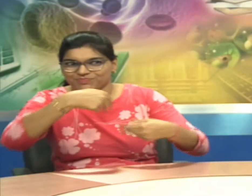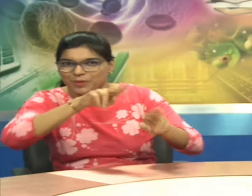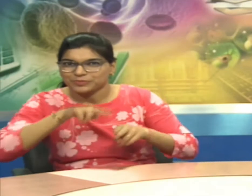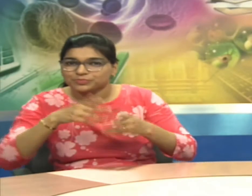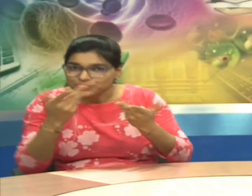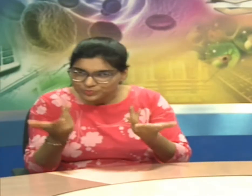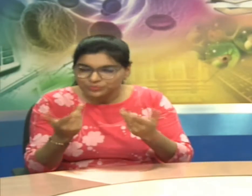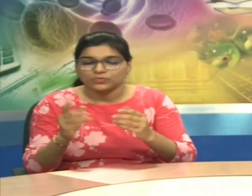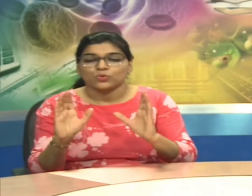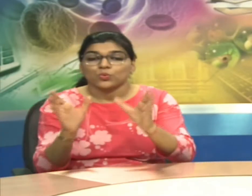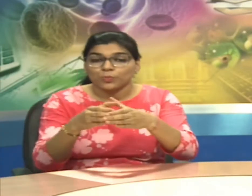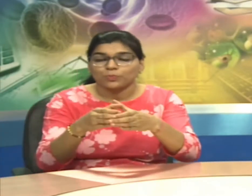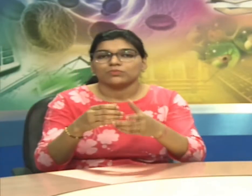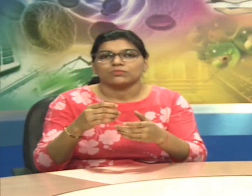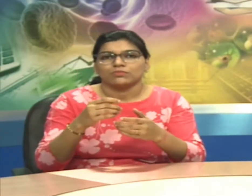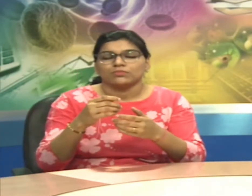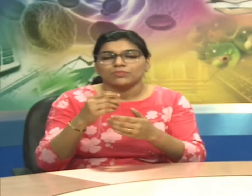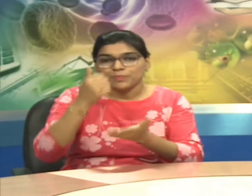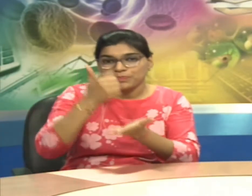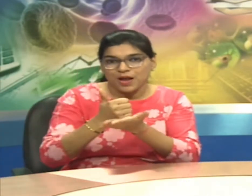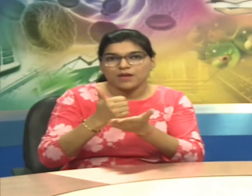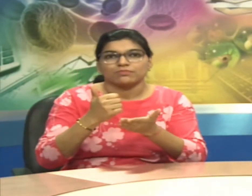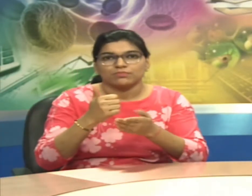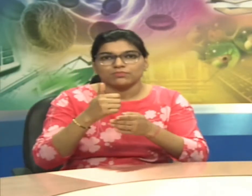for different people. Old age group,